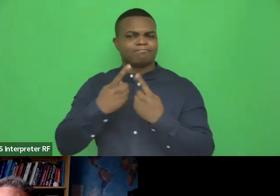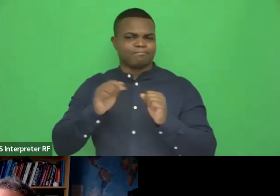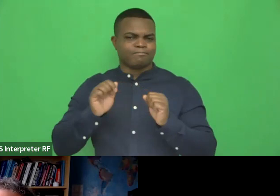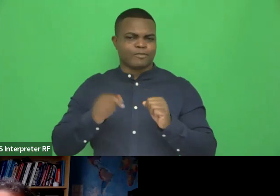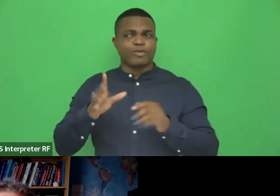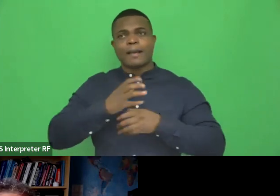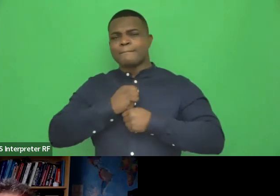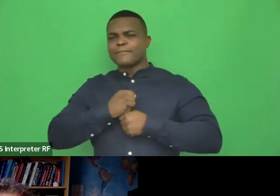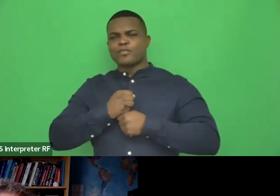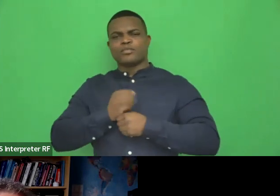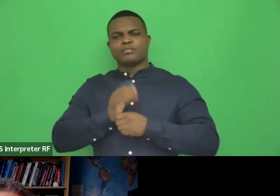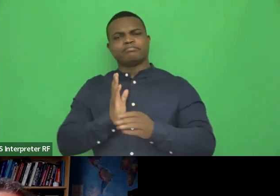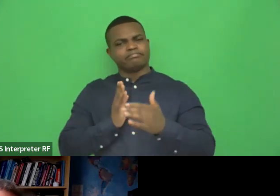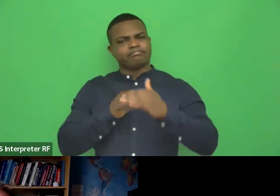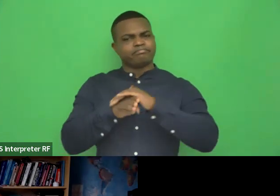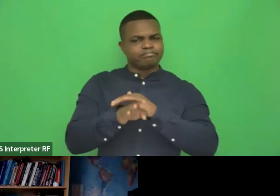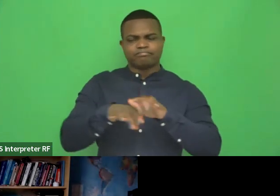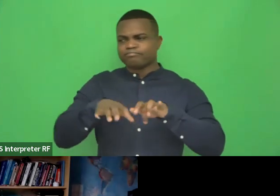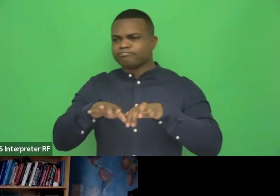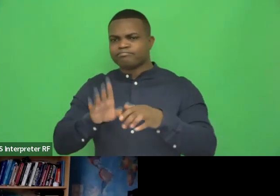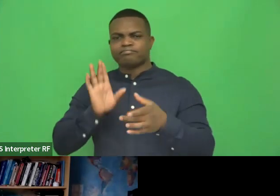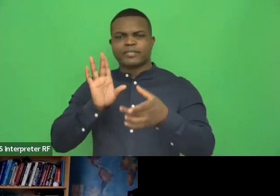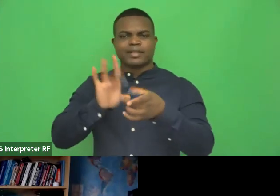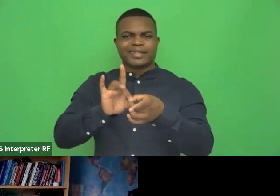So hopefully that's useful for people to follow up. Thank